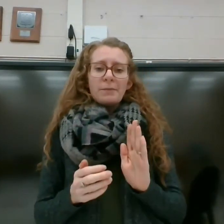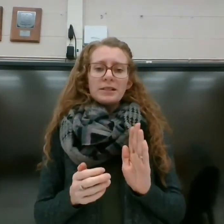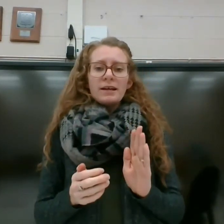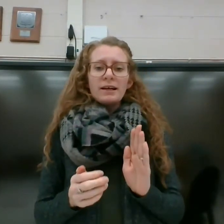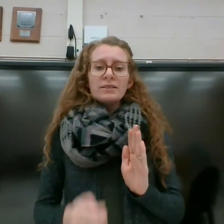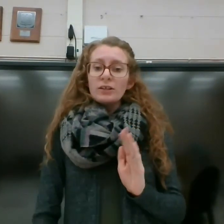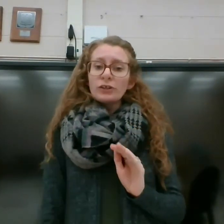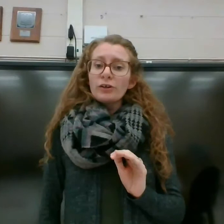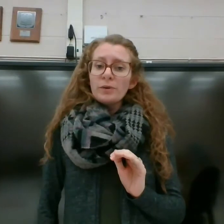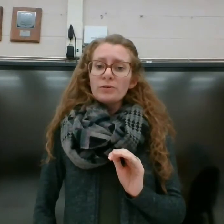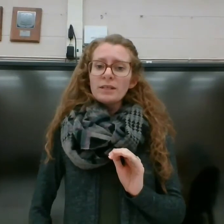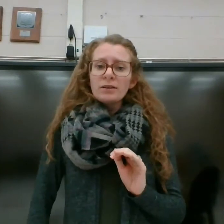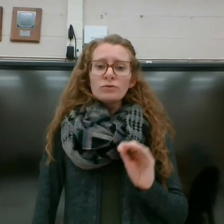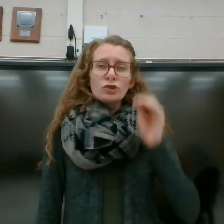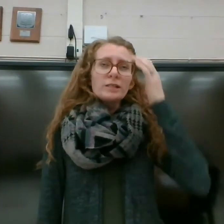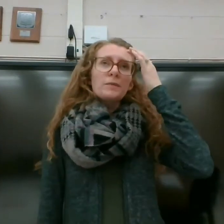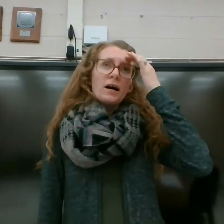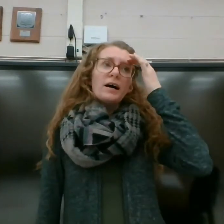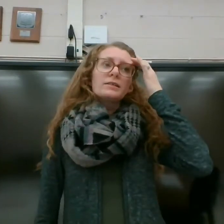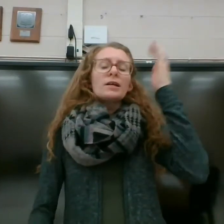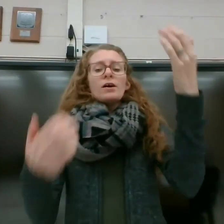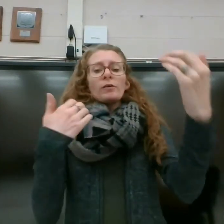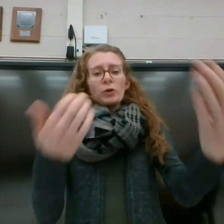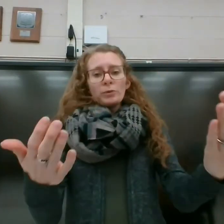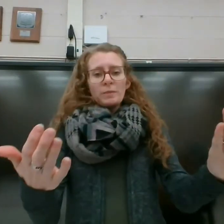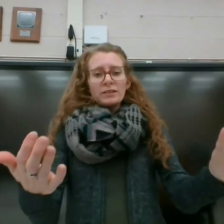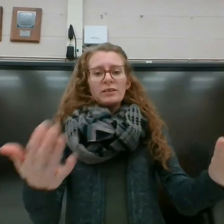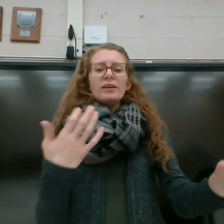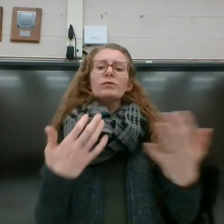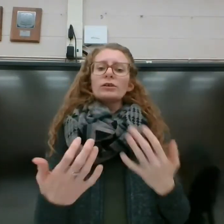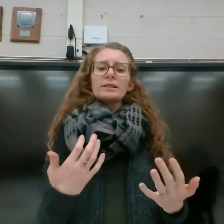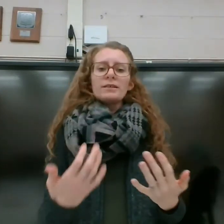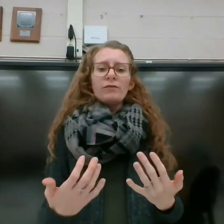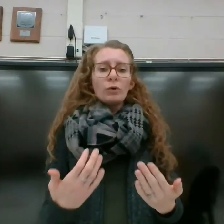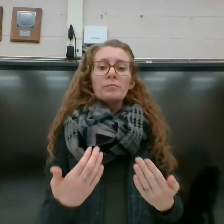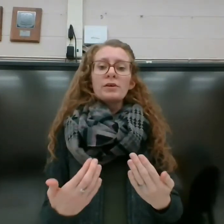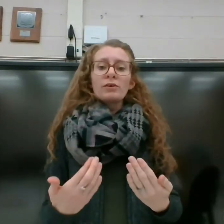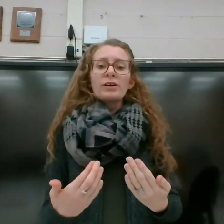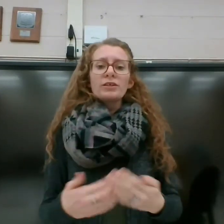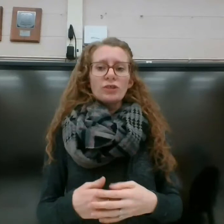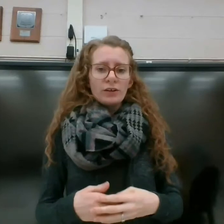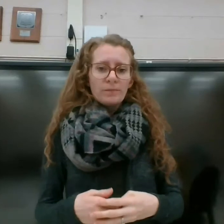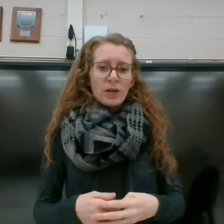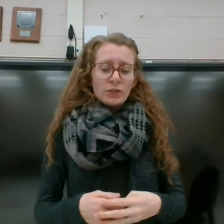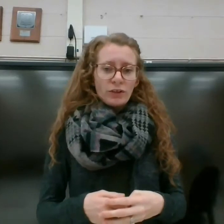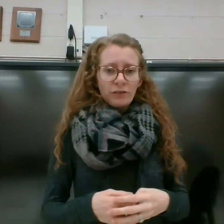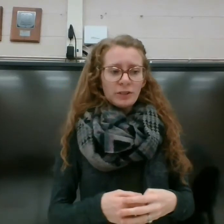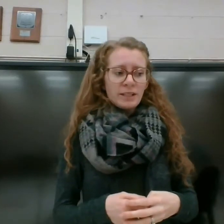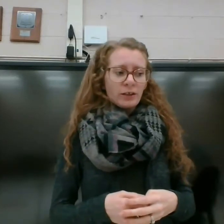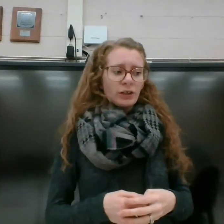opposite hand that you're going to be using just because from your perspective, it'll look as if we're mirroring each other. So the first thing you're going to do